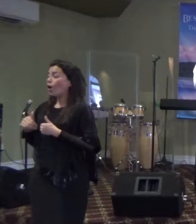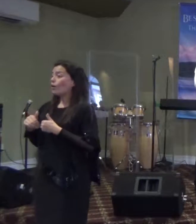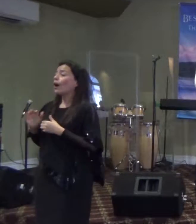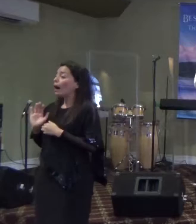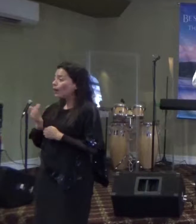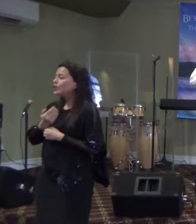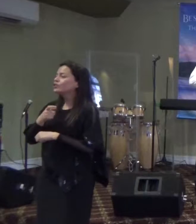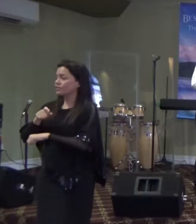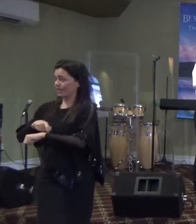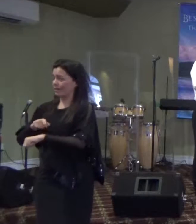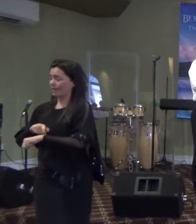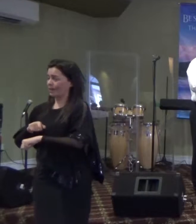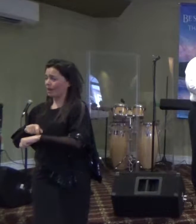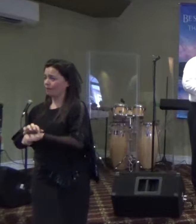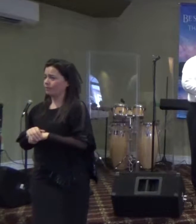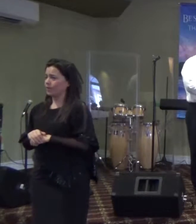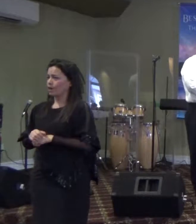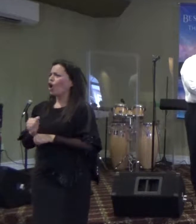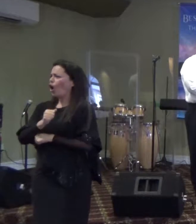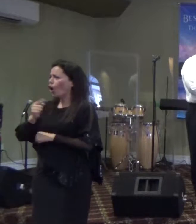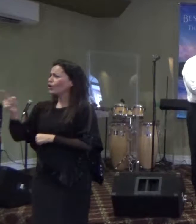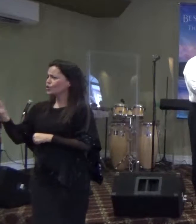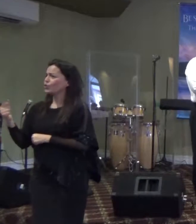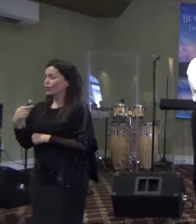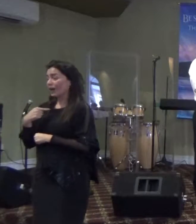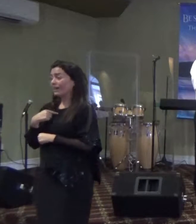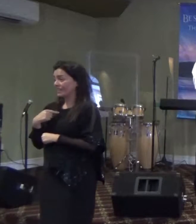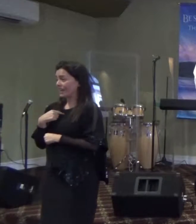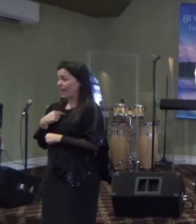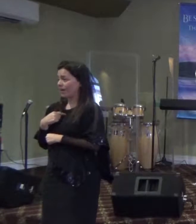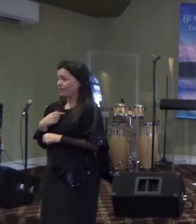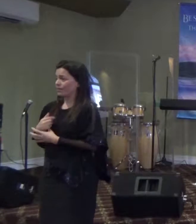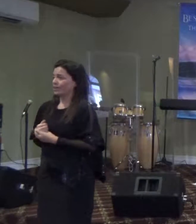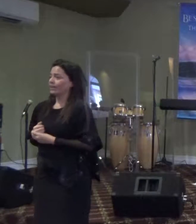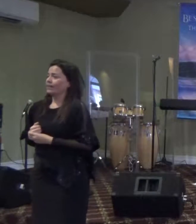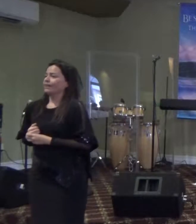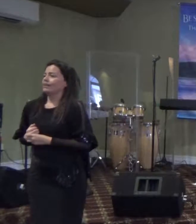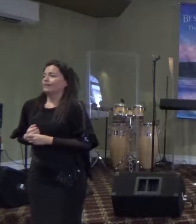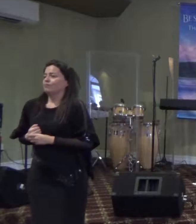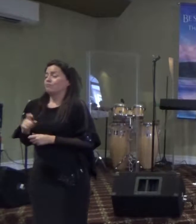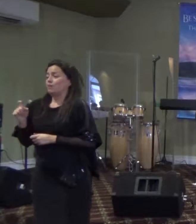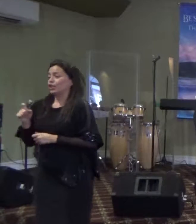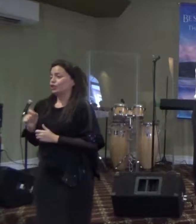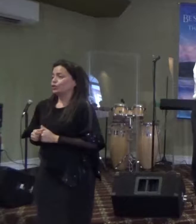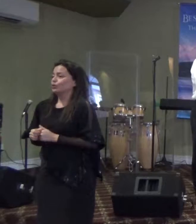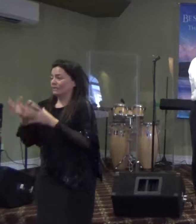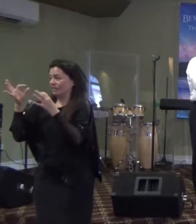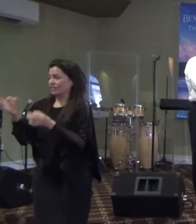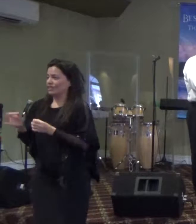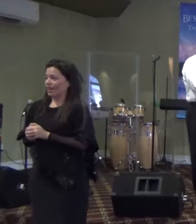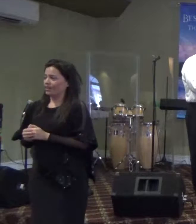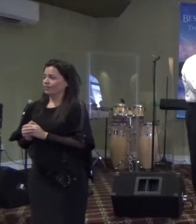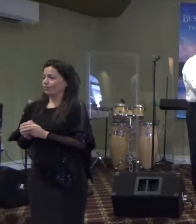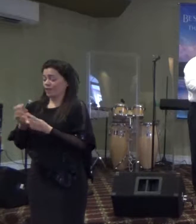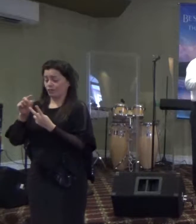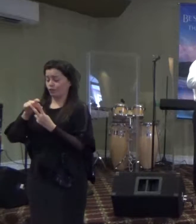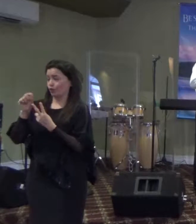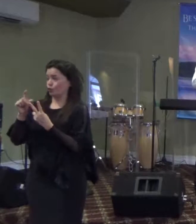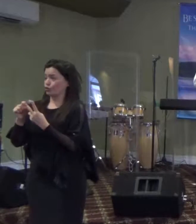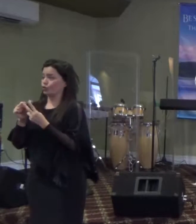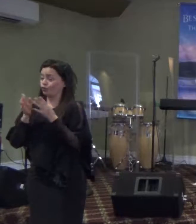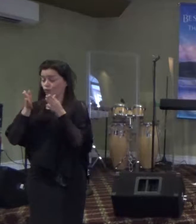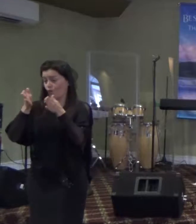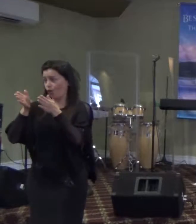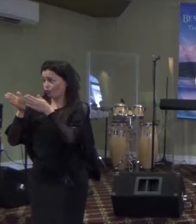our time. Usted y yo You and I, tenemos uno de estos dos we enfoques. have one of these two focuses.